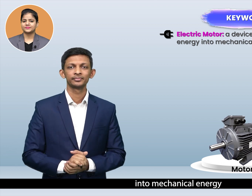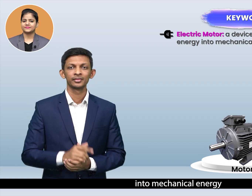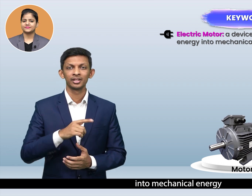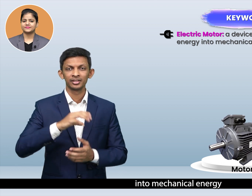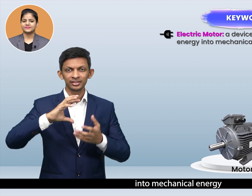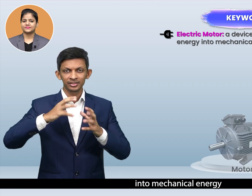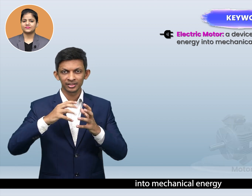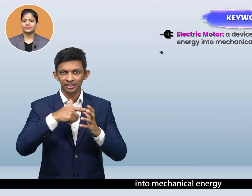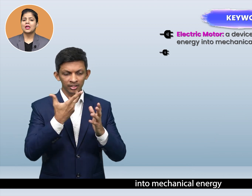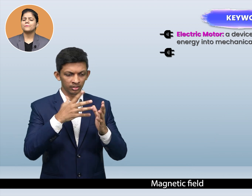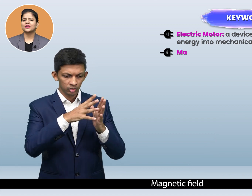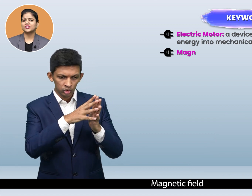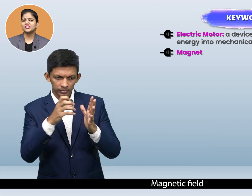energy.